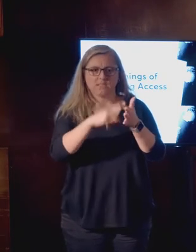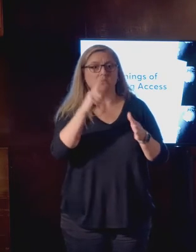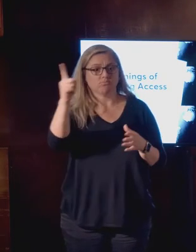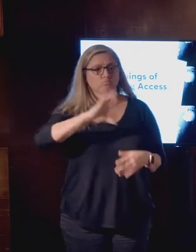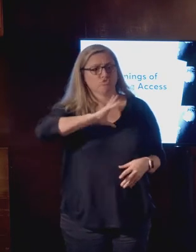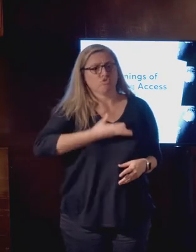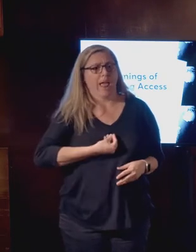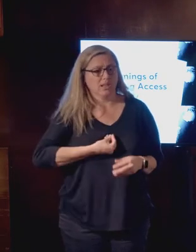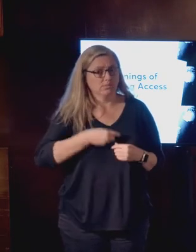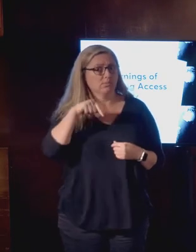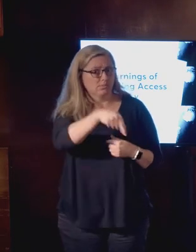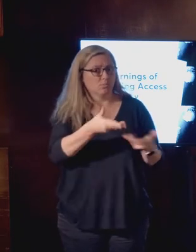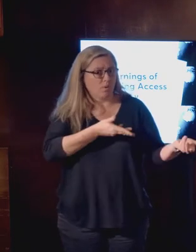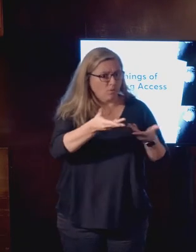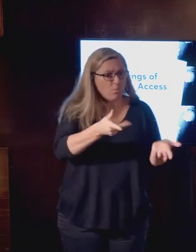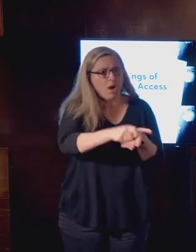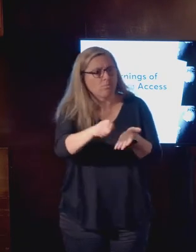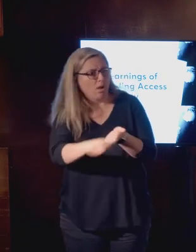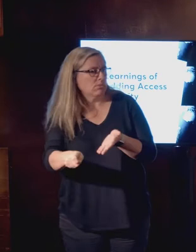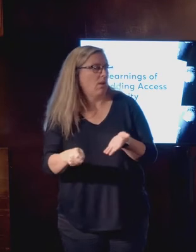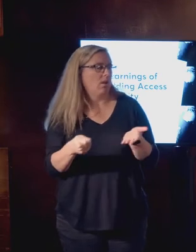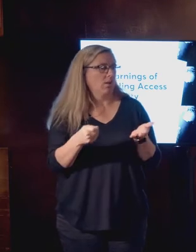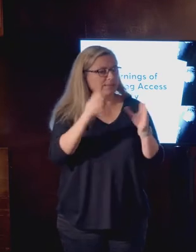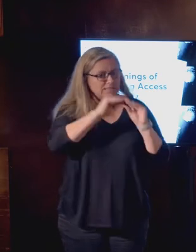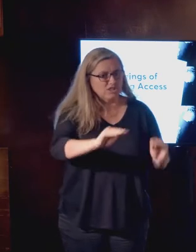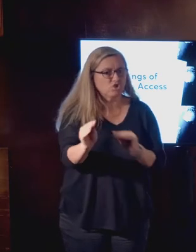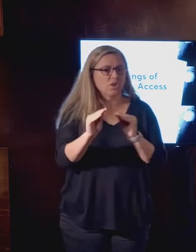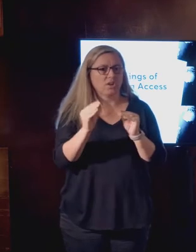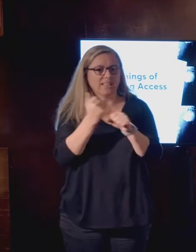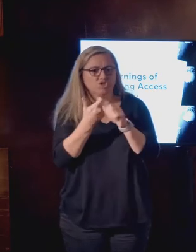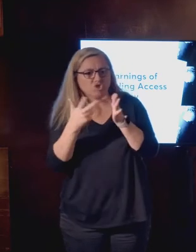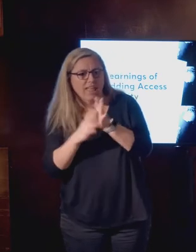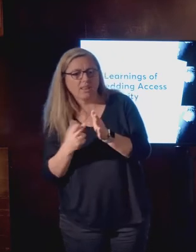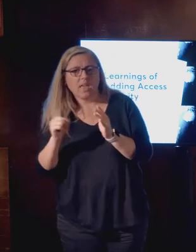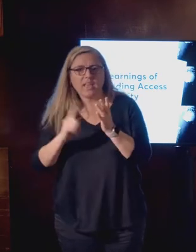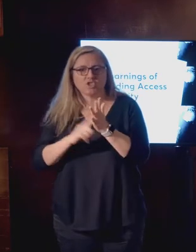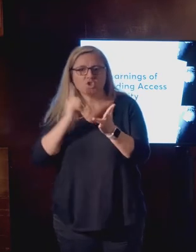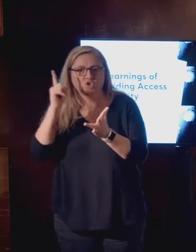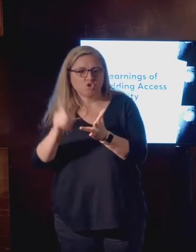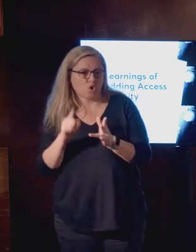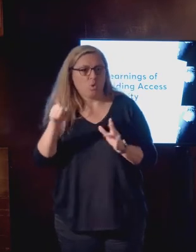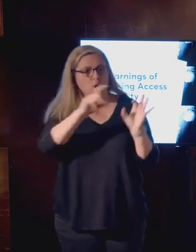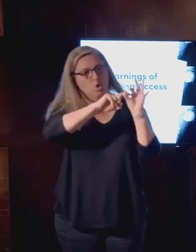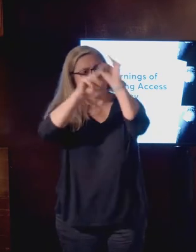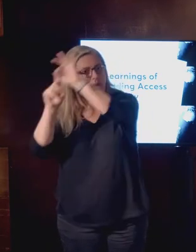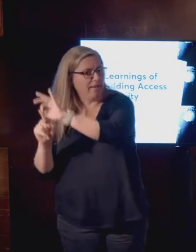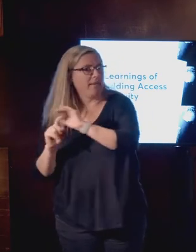performer and writer and teacher, and Jen and Joe, who are both queer, and